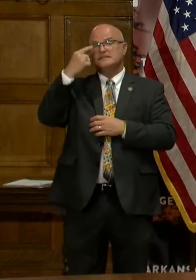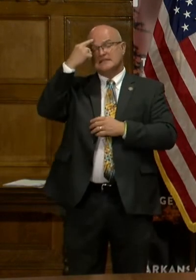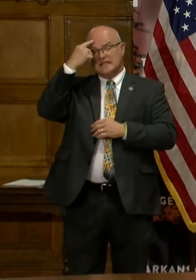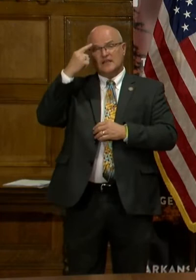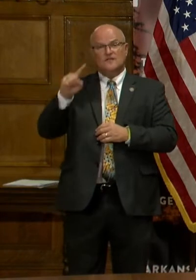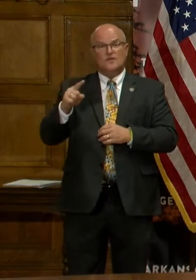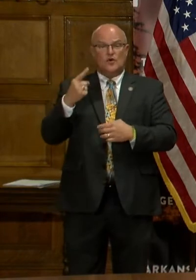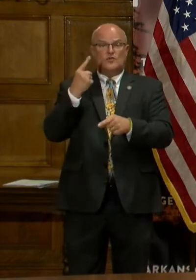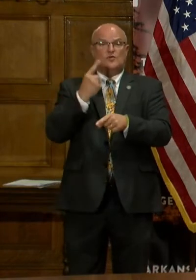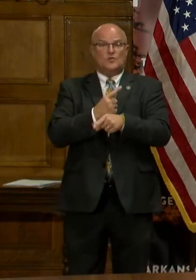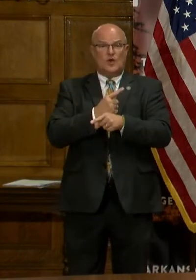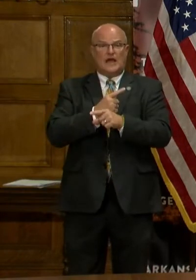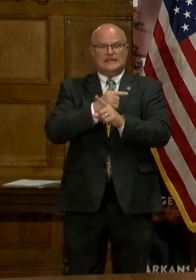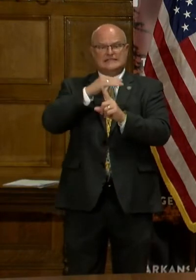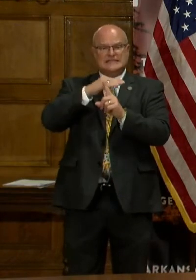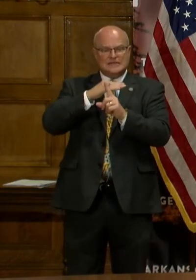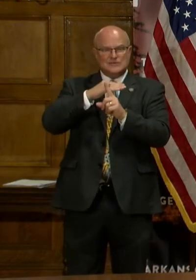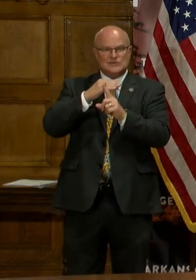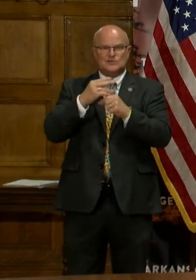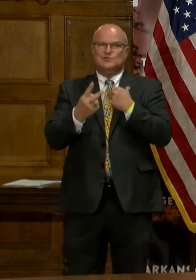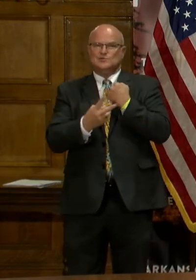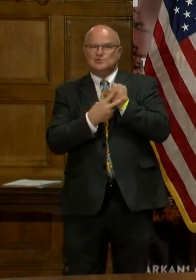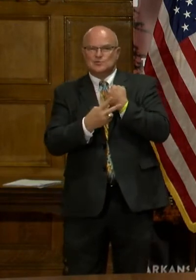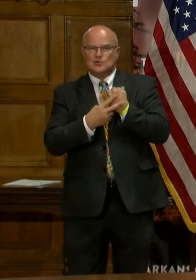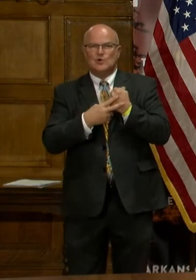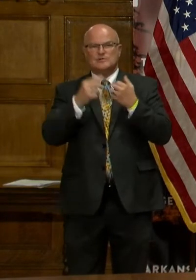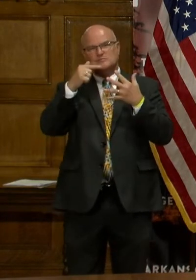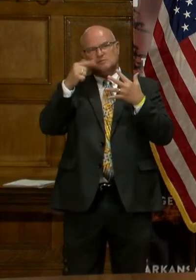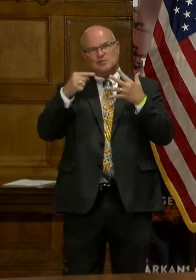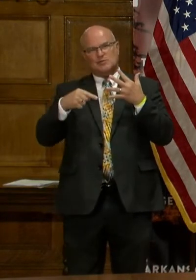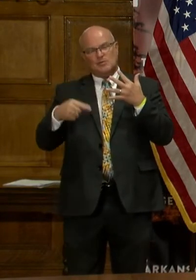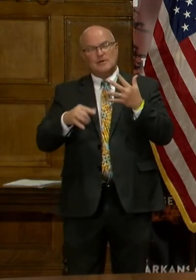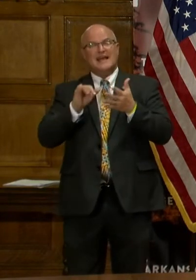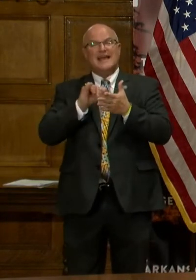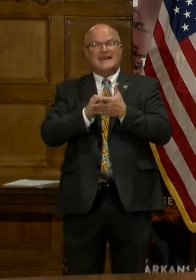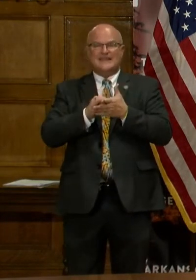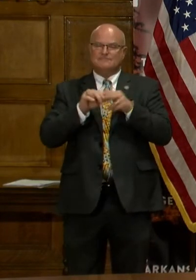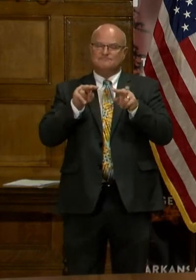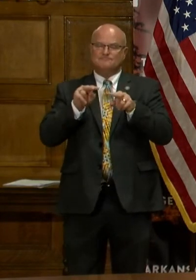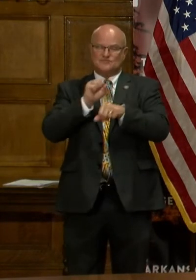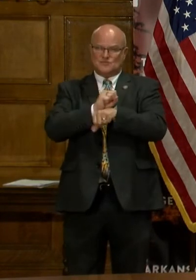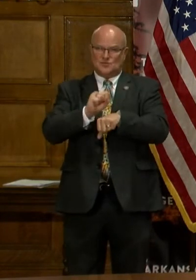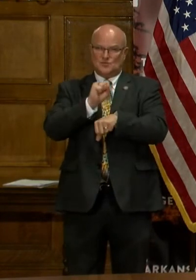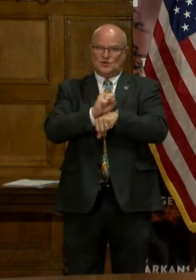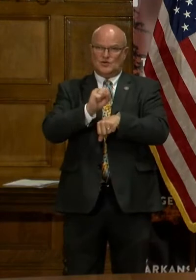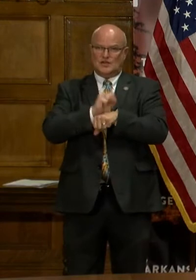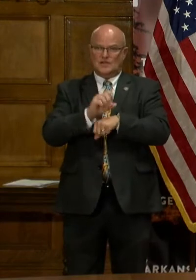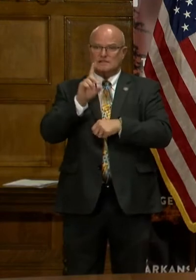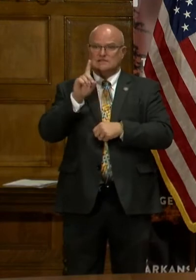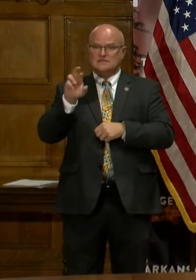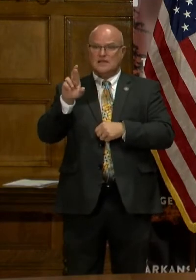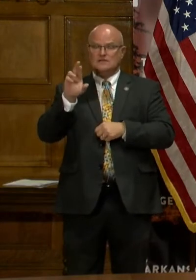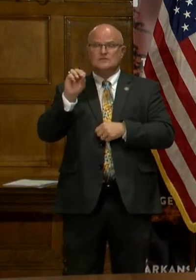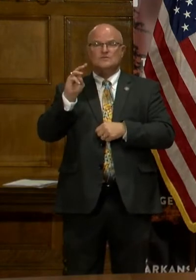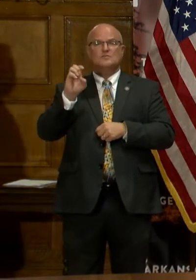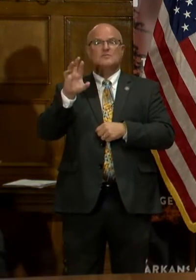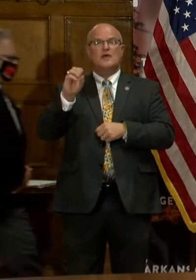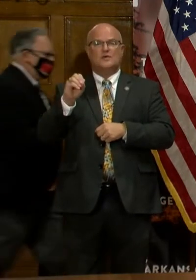for the right temperature and the storage of those, and that's something we'll continue to work on. Dr. Romero.